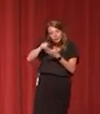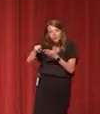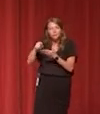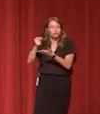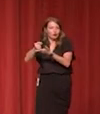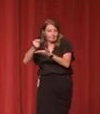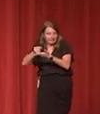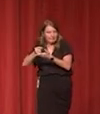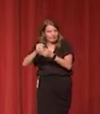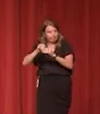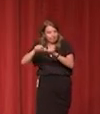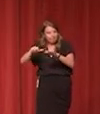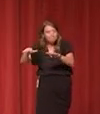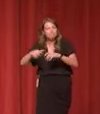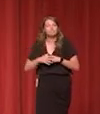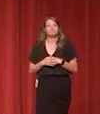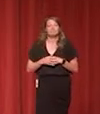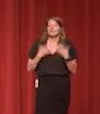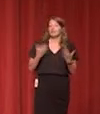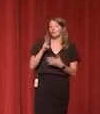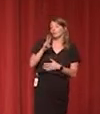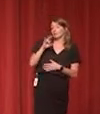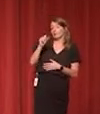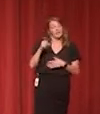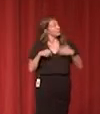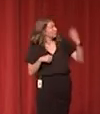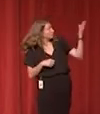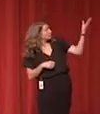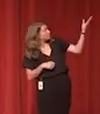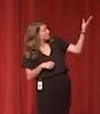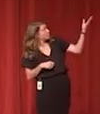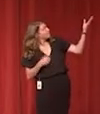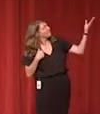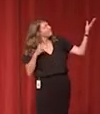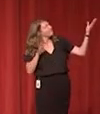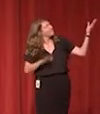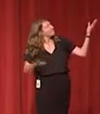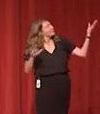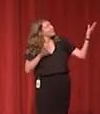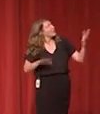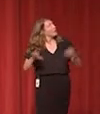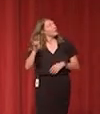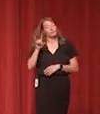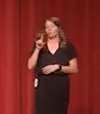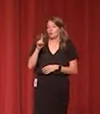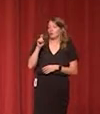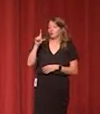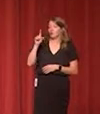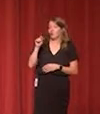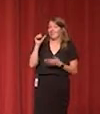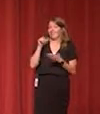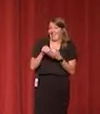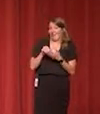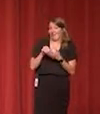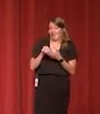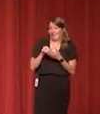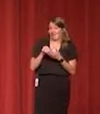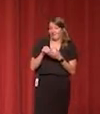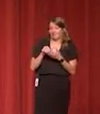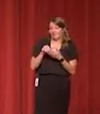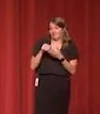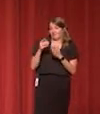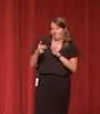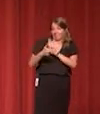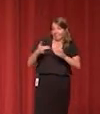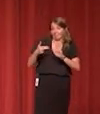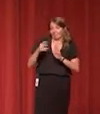Wisconsin, we have about 120,000 Wisconsinites with this disease right now, and in about 2 years, just in 2 years, there'll be another